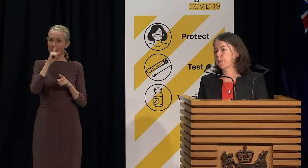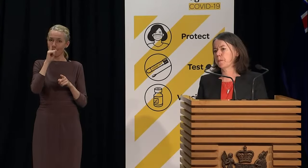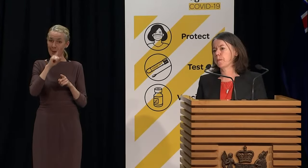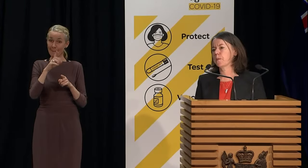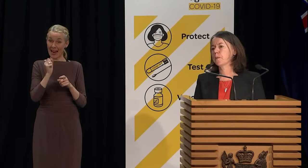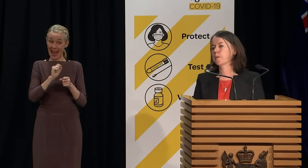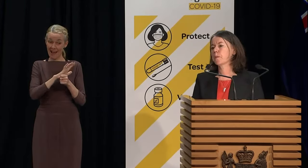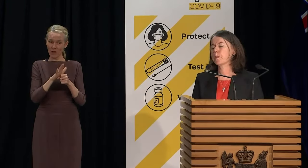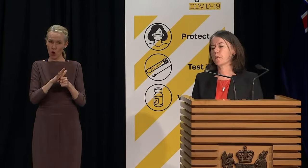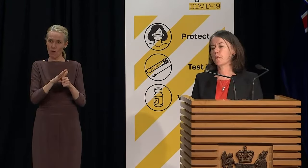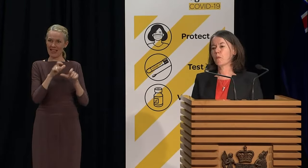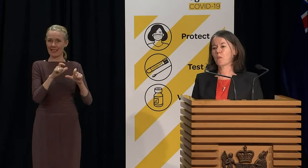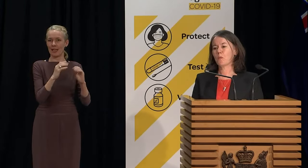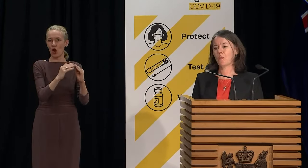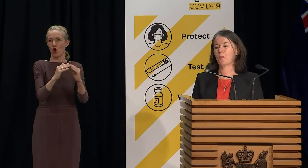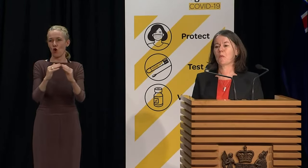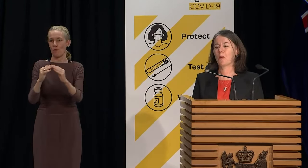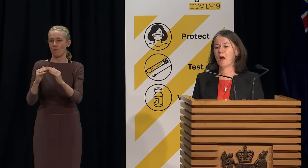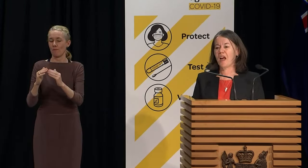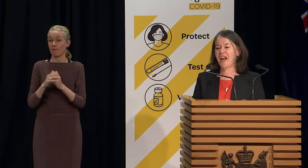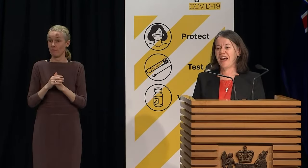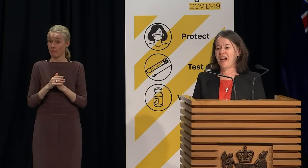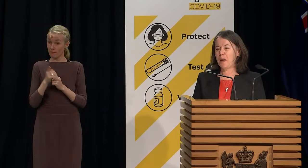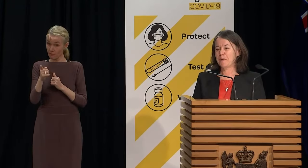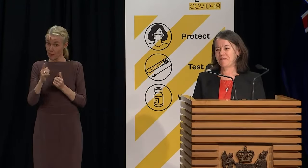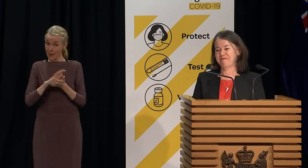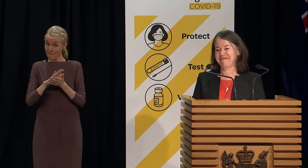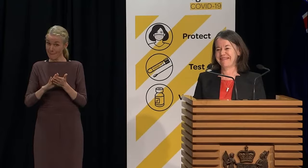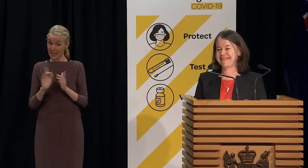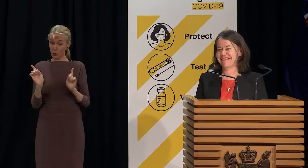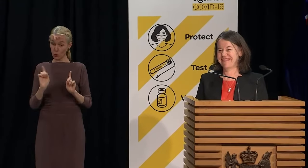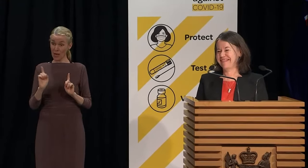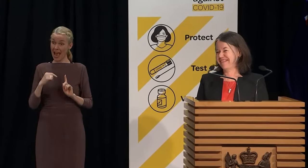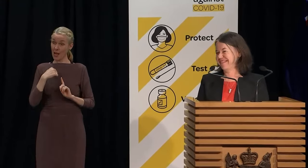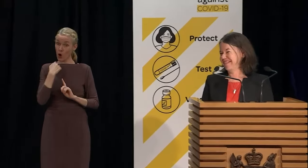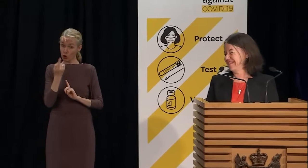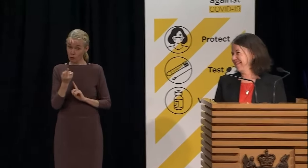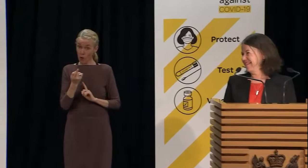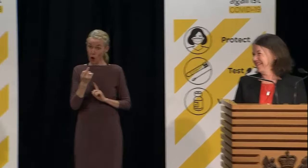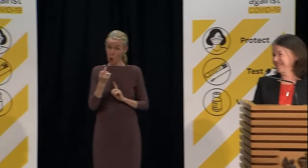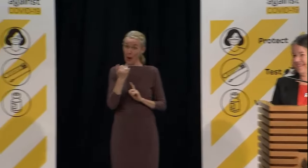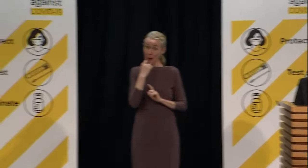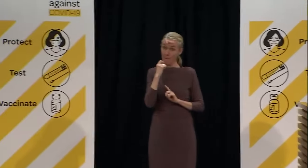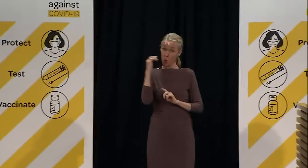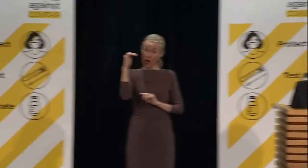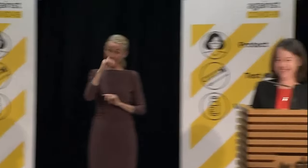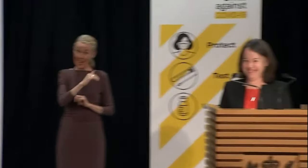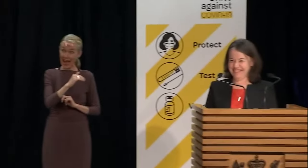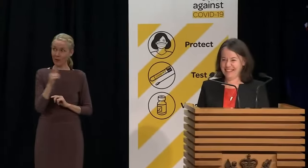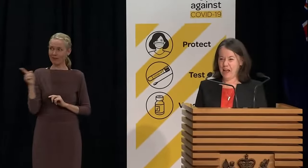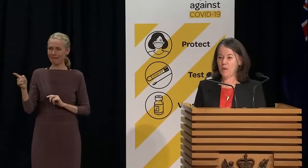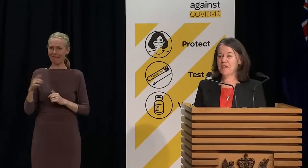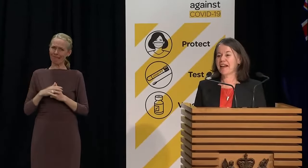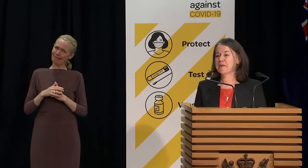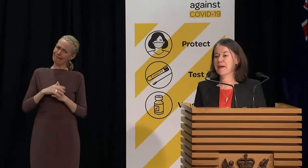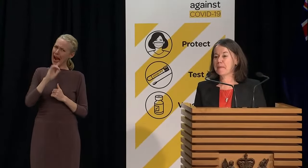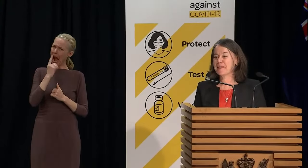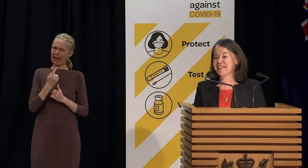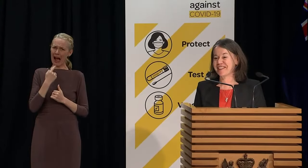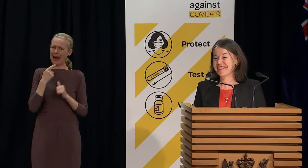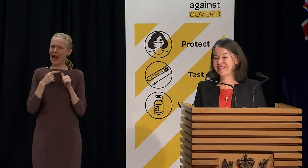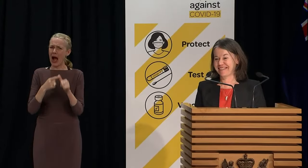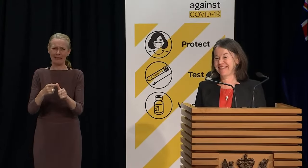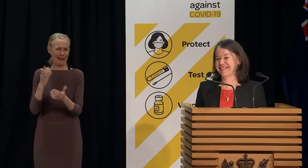today, we're going to start, from today or tomorrow, we're going to start seeing a level up. It's a little of unfair specificity you're asking for. I wouldn't like to